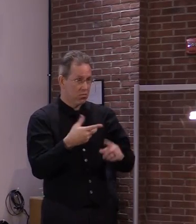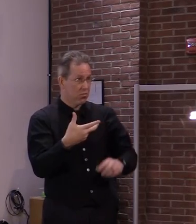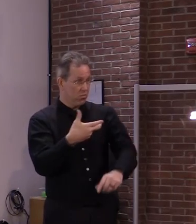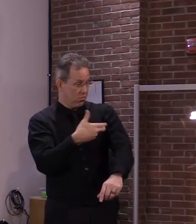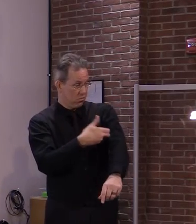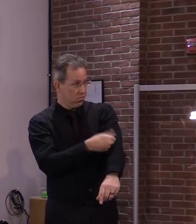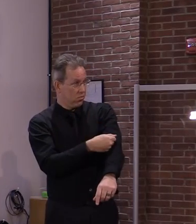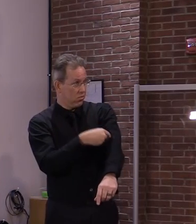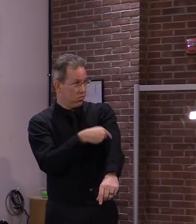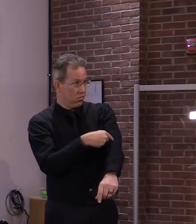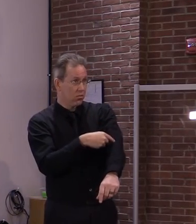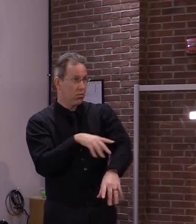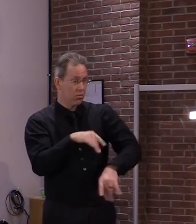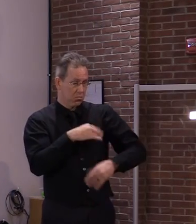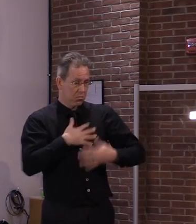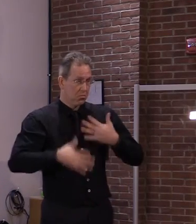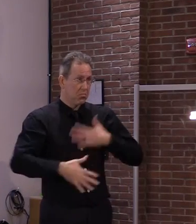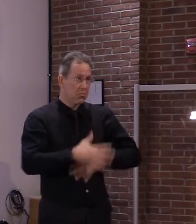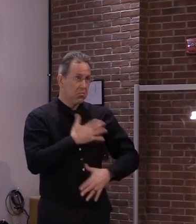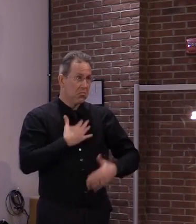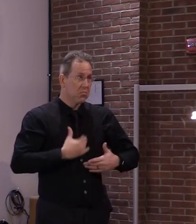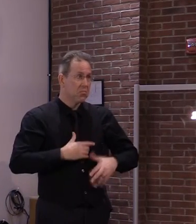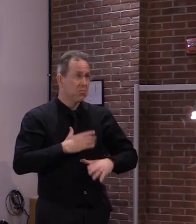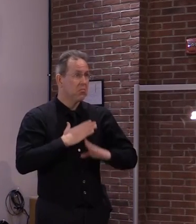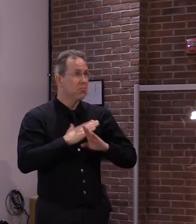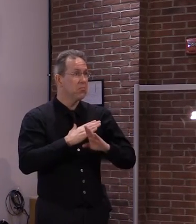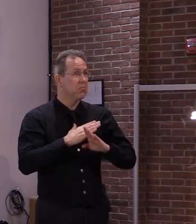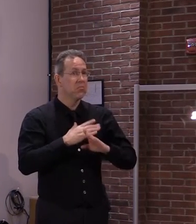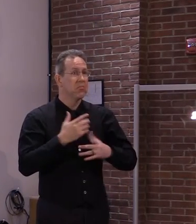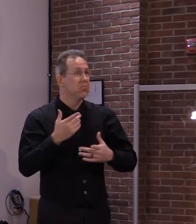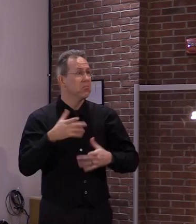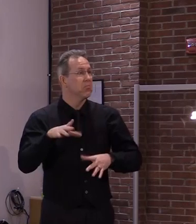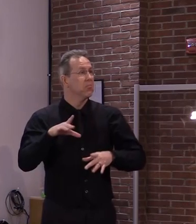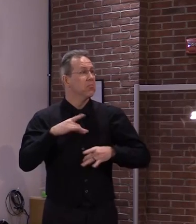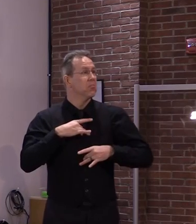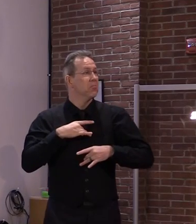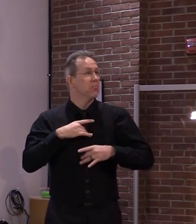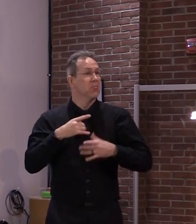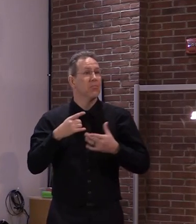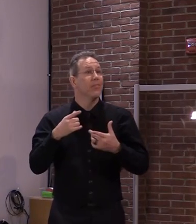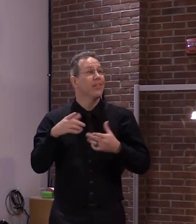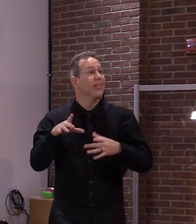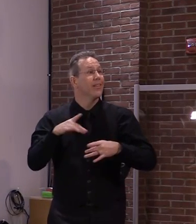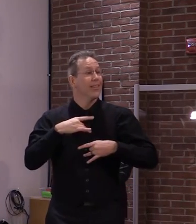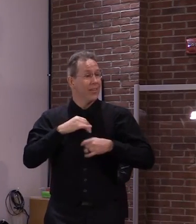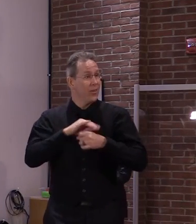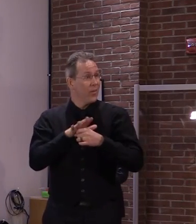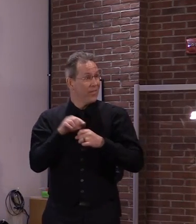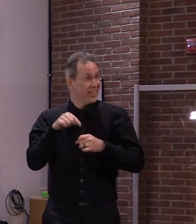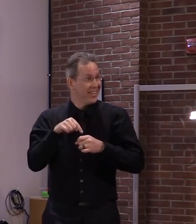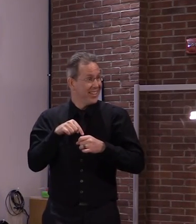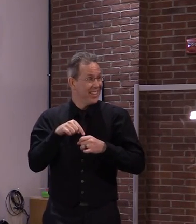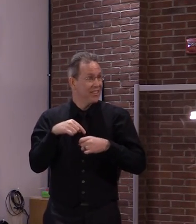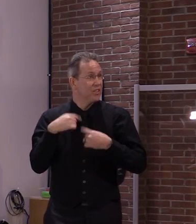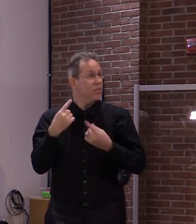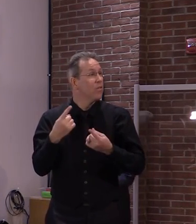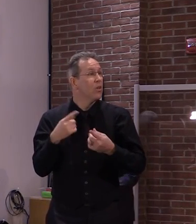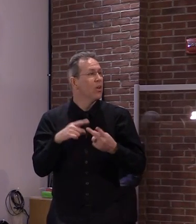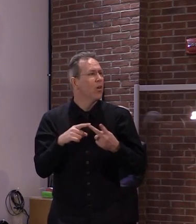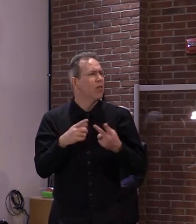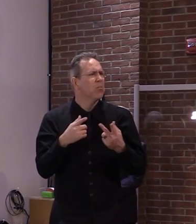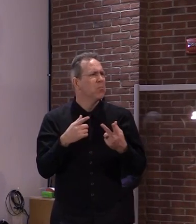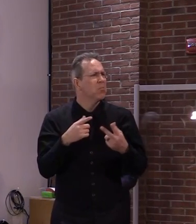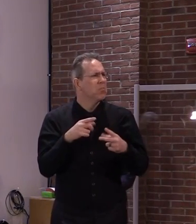get ill, all the vaccine platforms that are currently being investigated and close to or have already